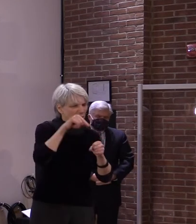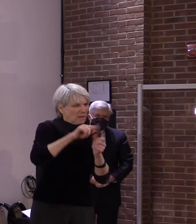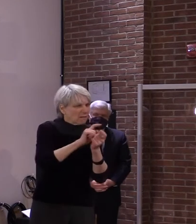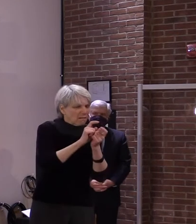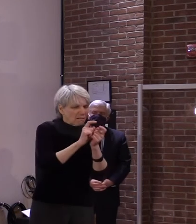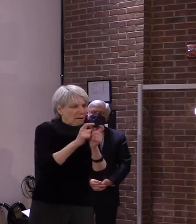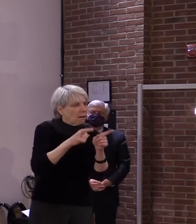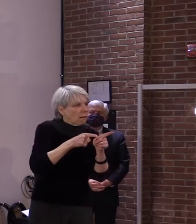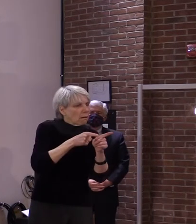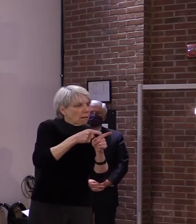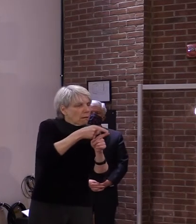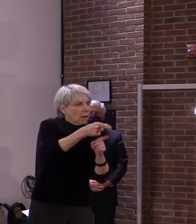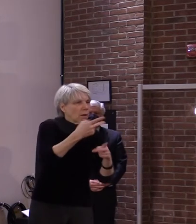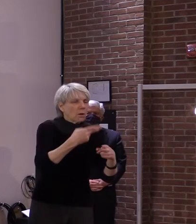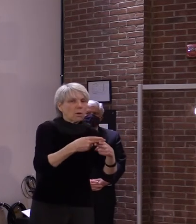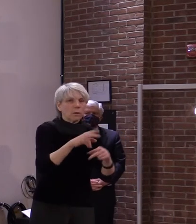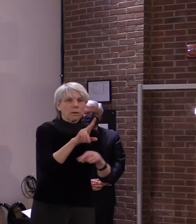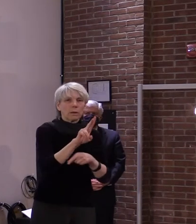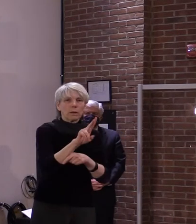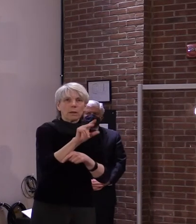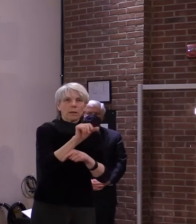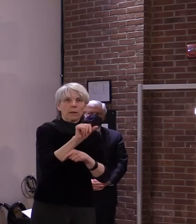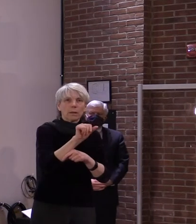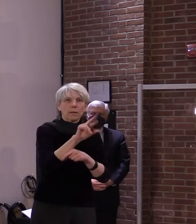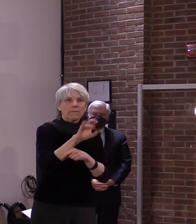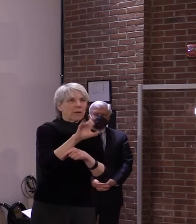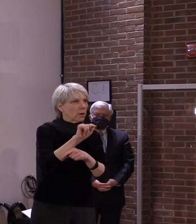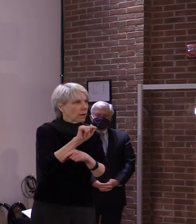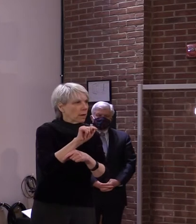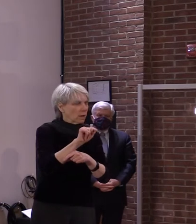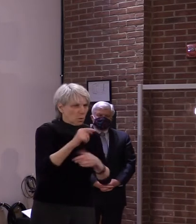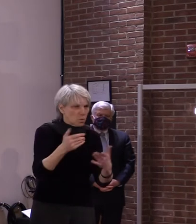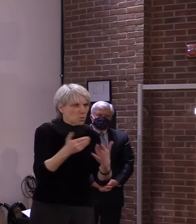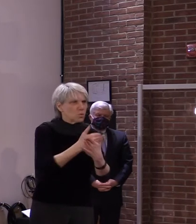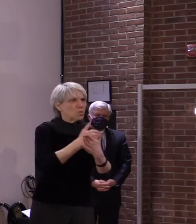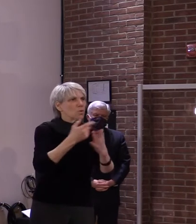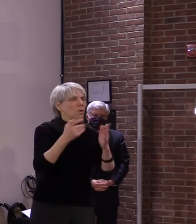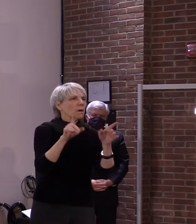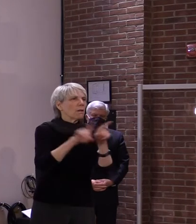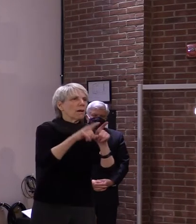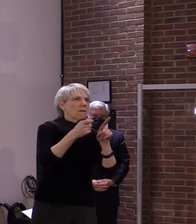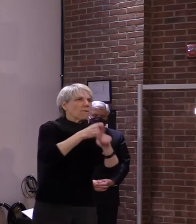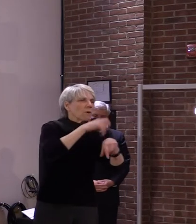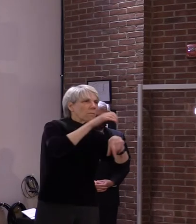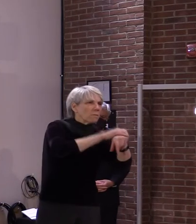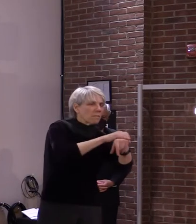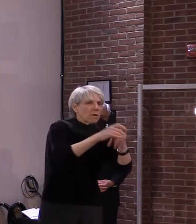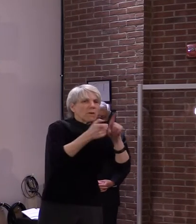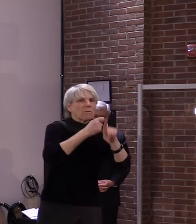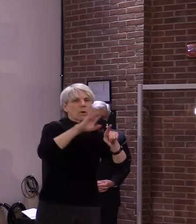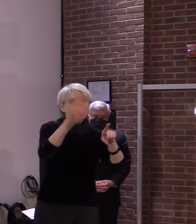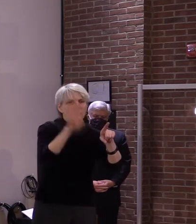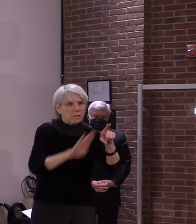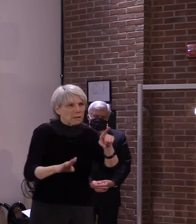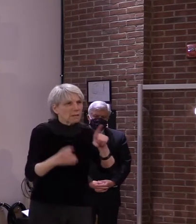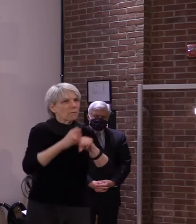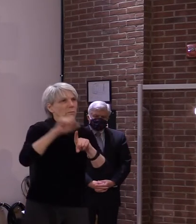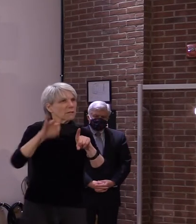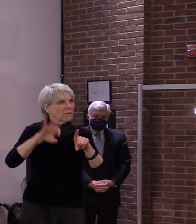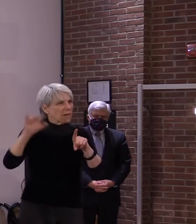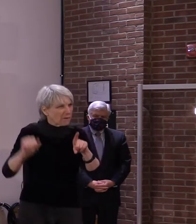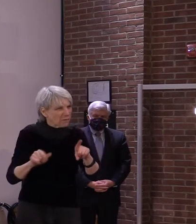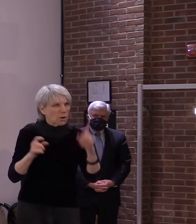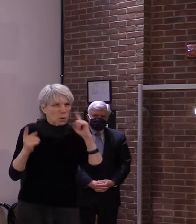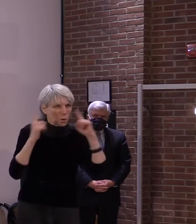specimens taken from various parts of the state we're expecting our first results in the early part of next